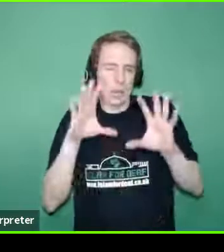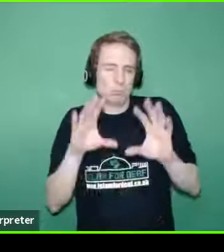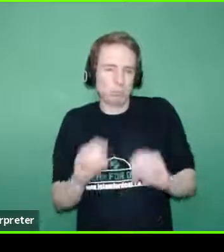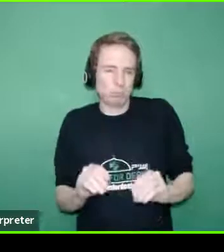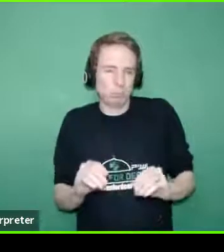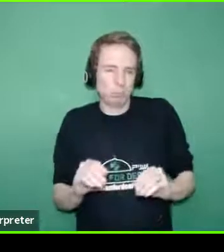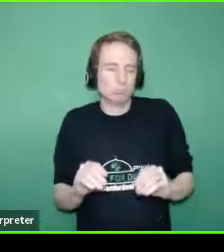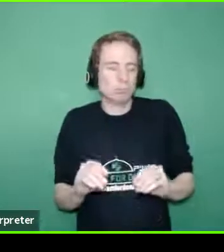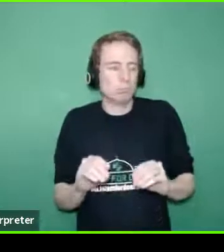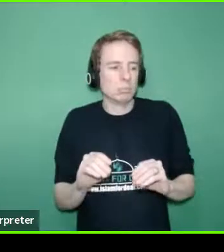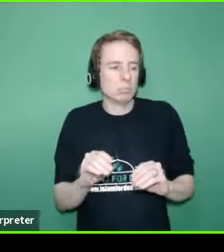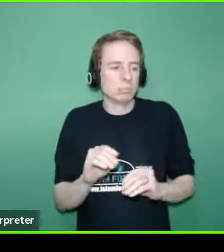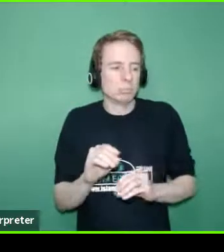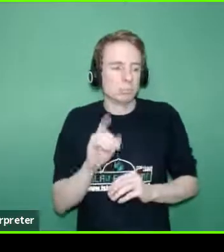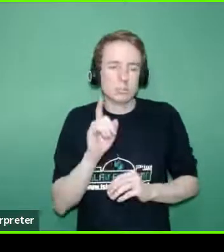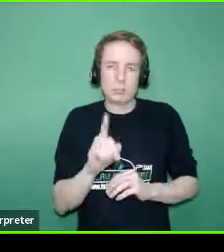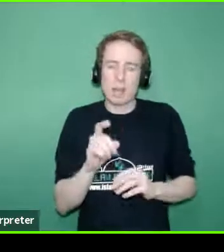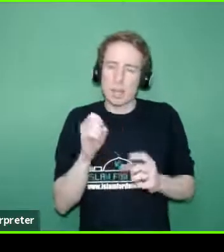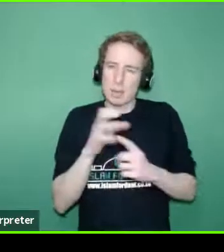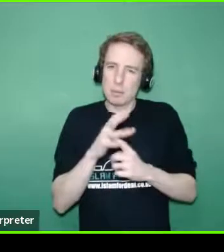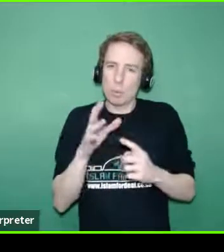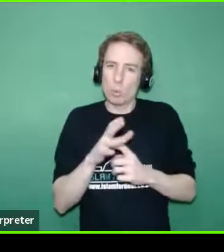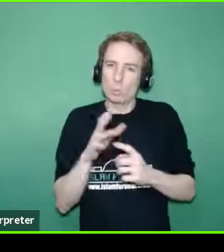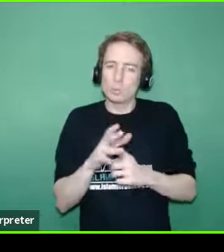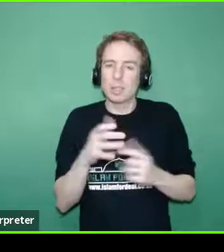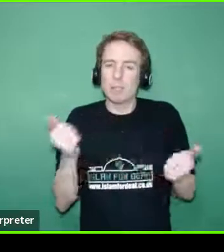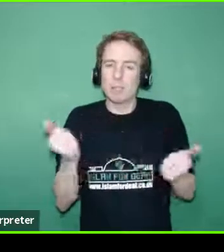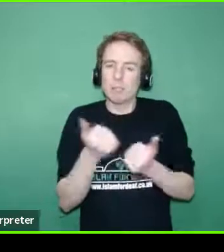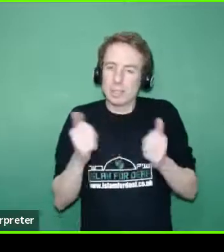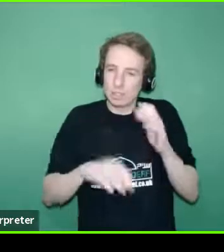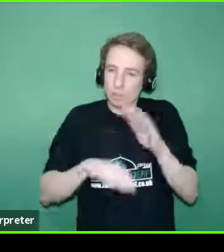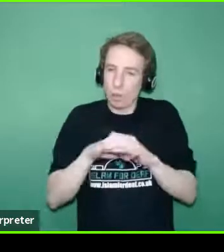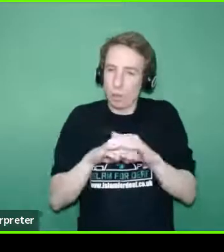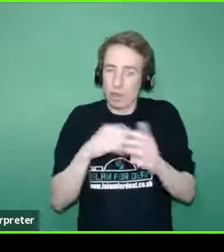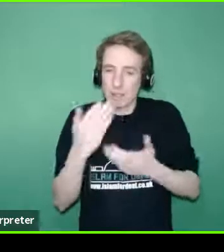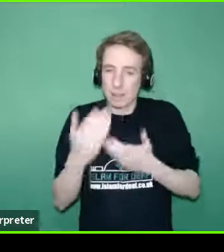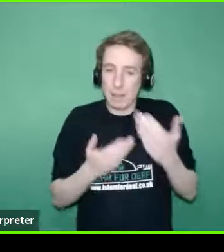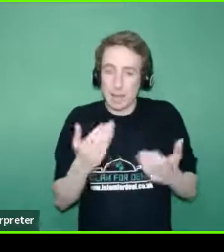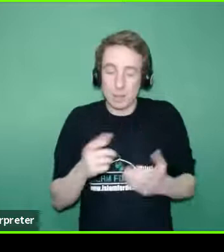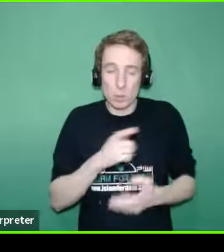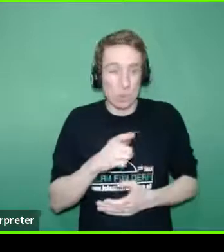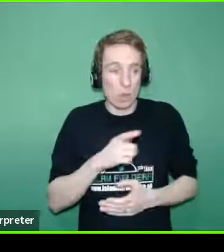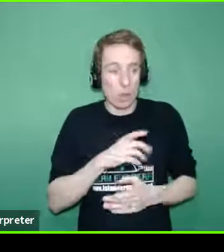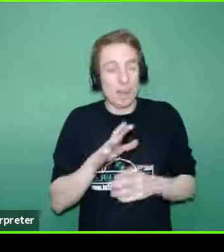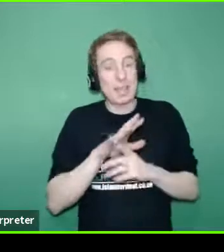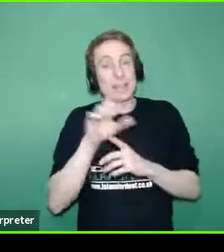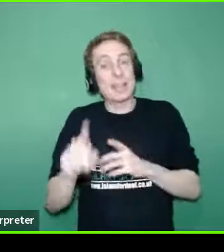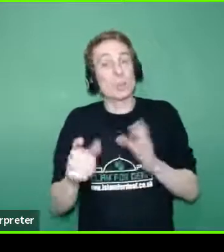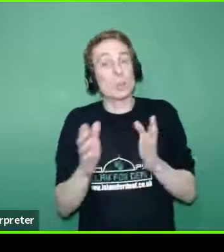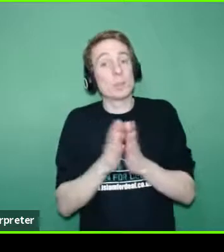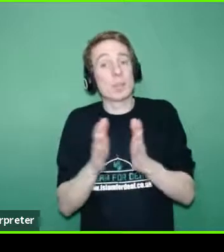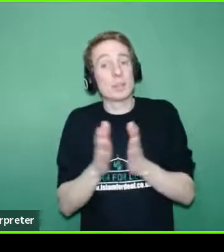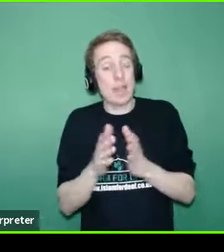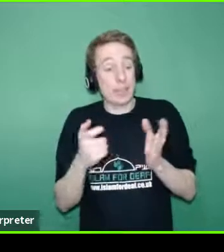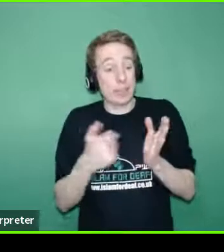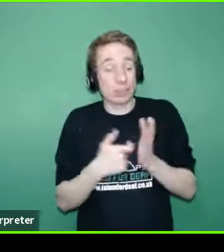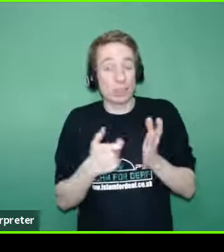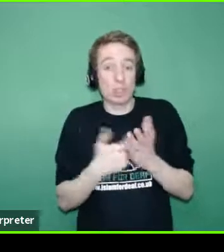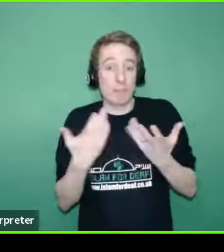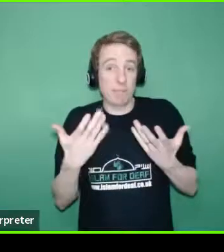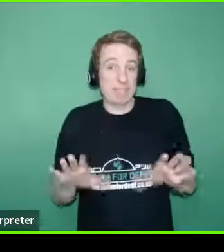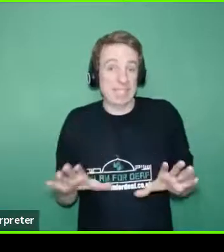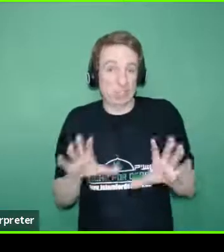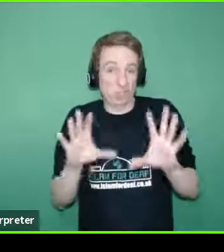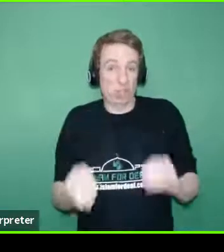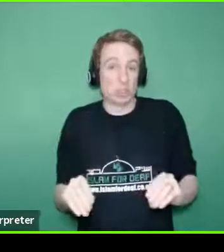to this month of Rajab, they'll be finished because this time next week it will no longer be this month.